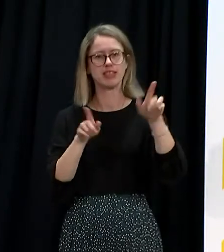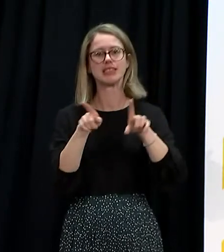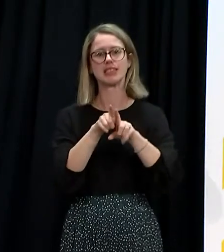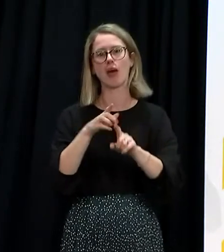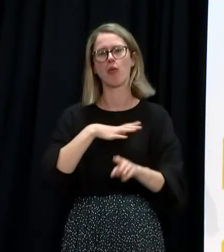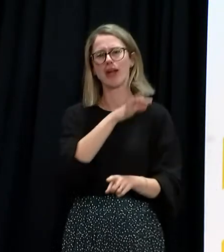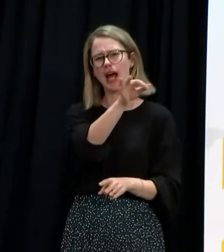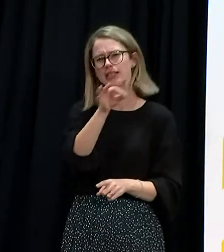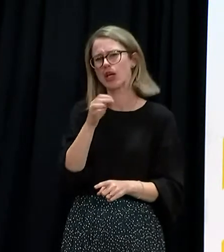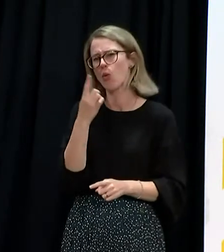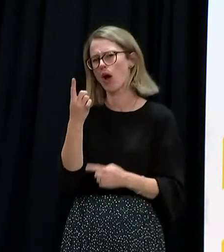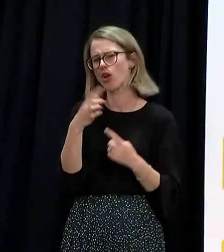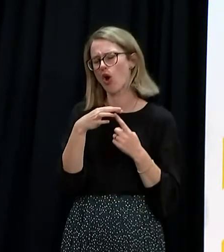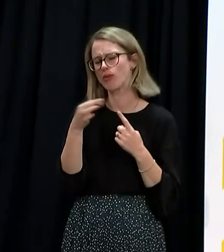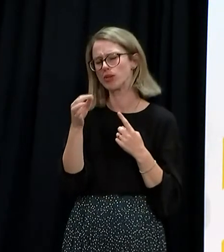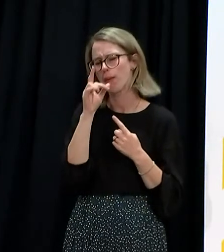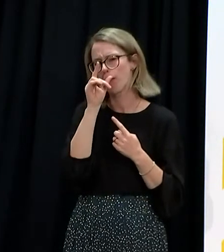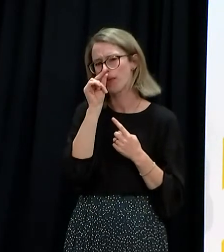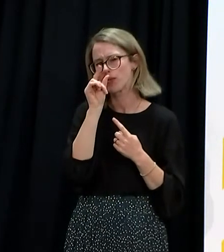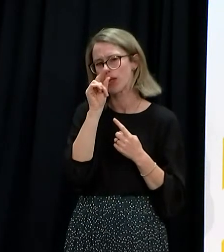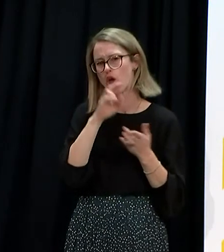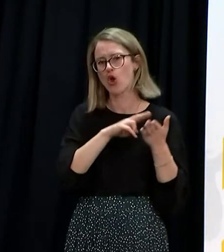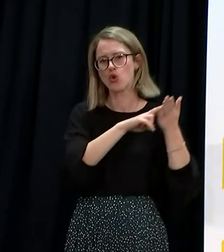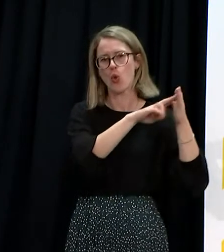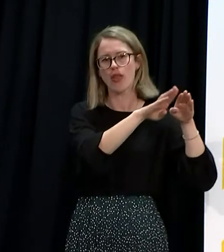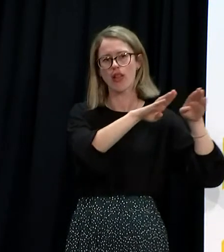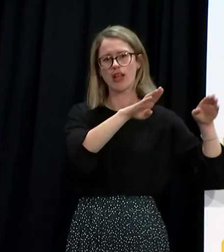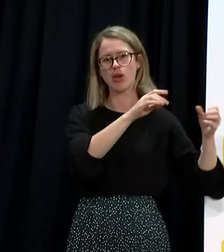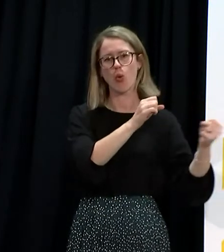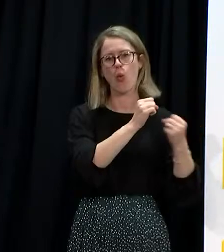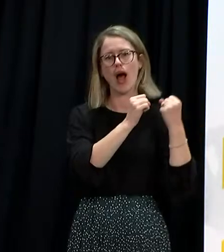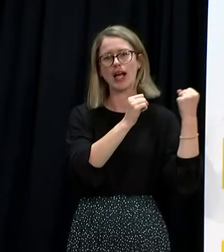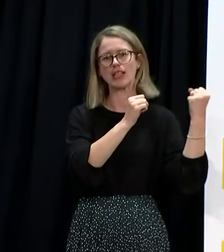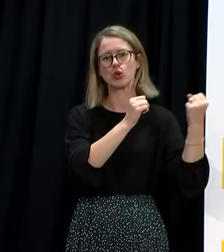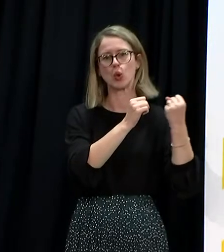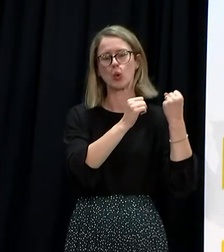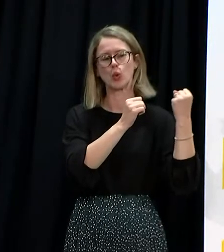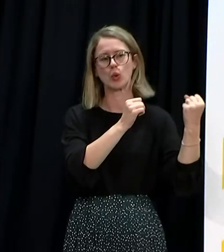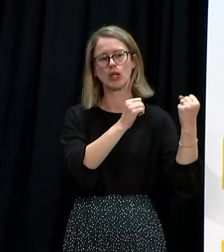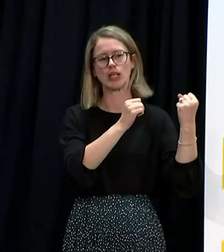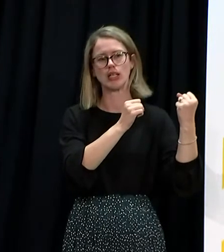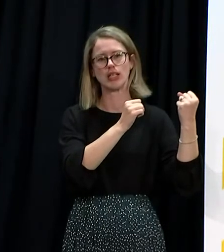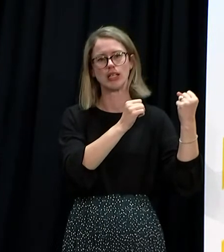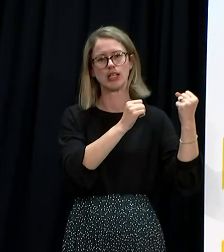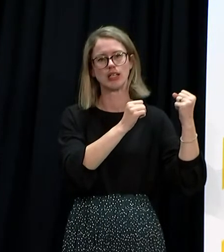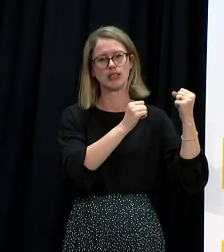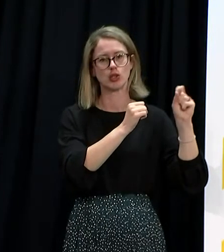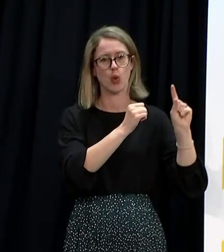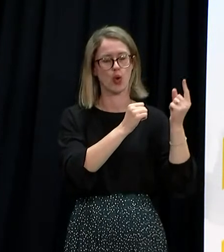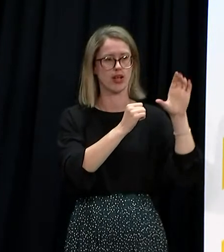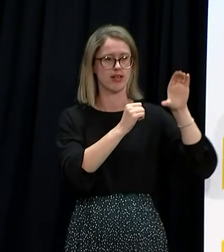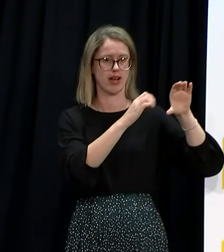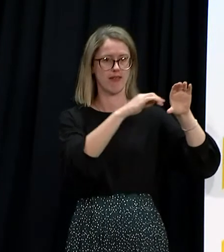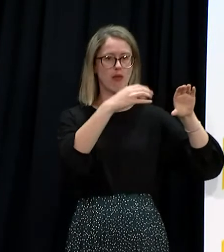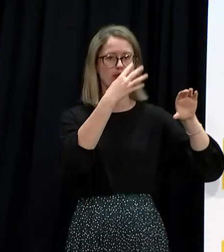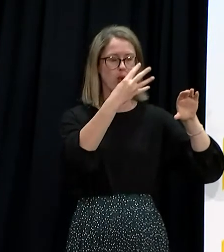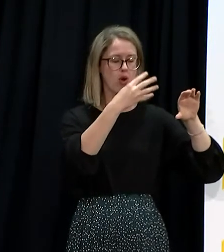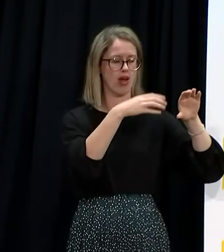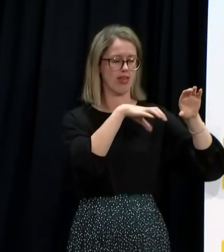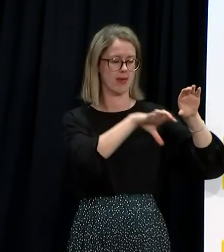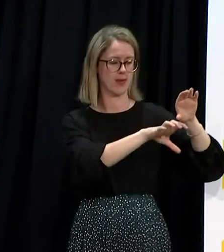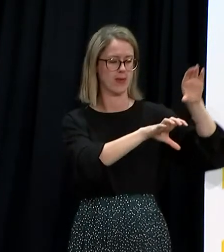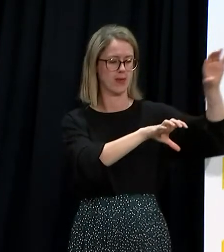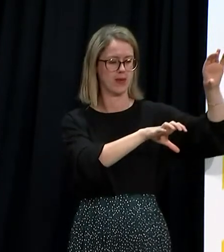you would look at, would this be in the mix, keeping Northland and Waikato or surrounding regions, for example, in a higher level